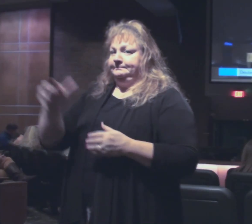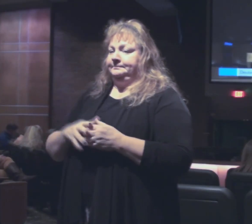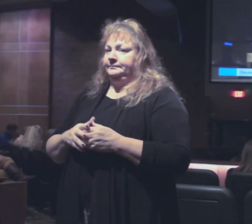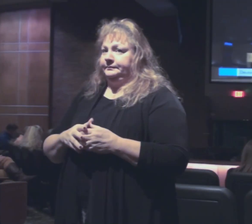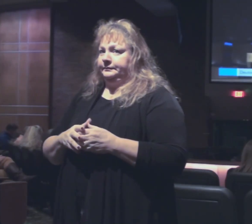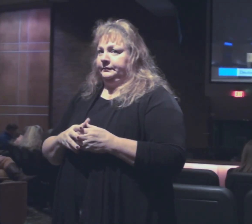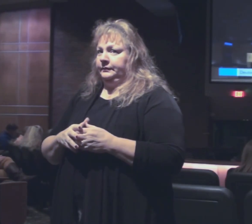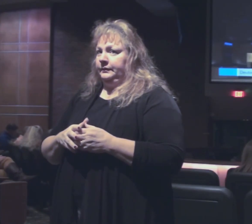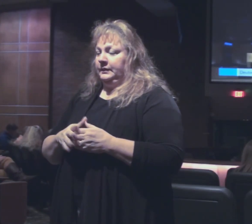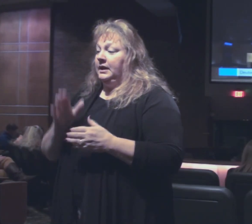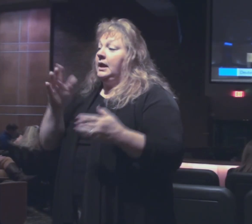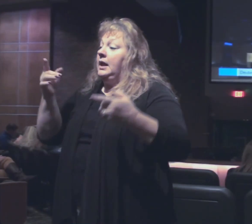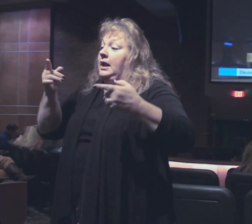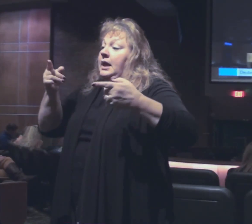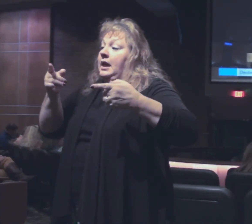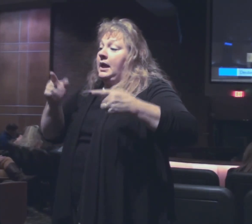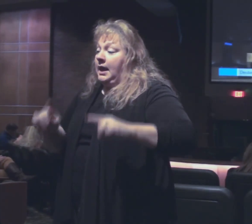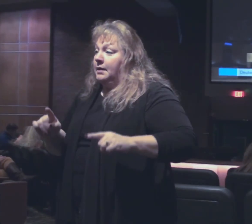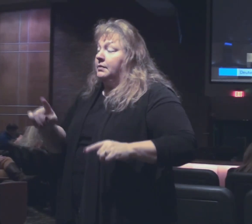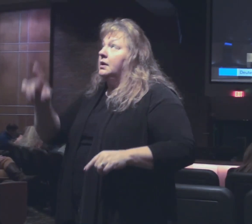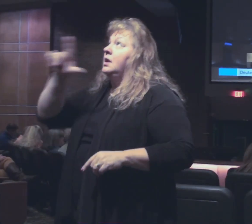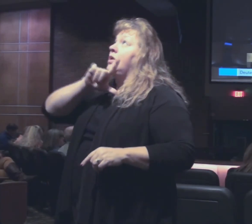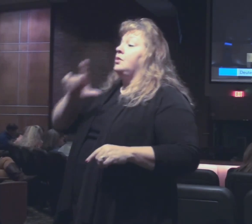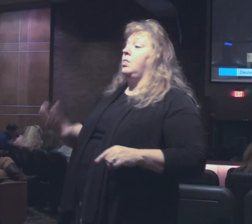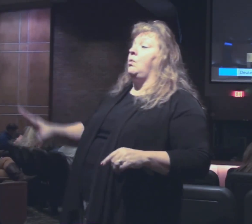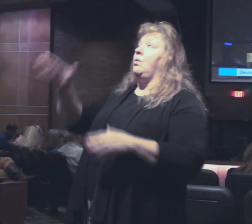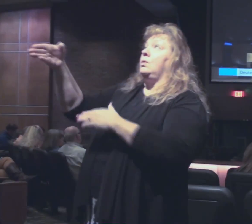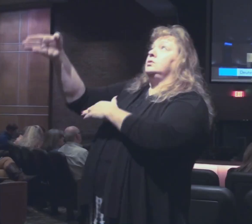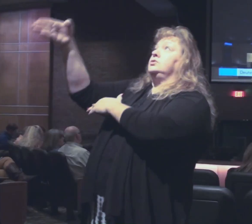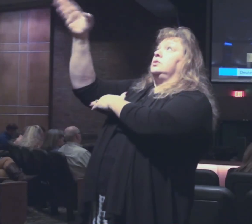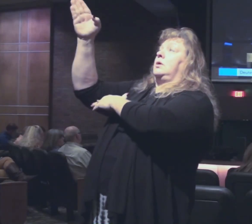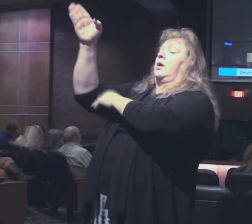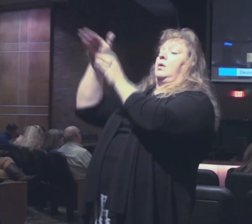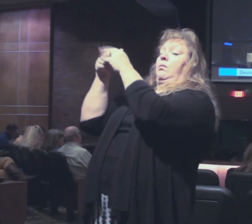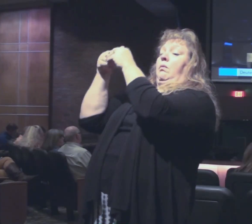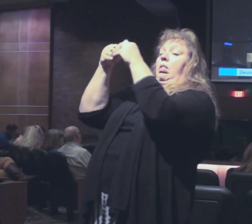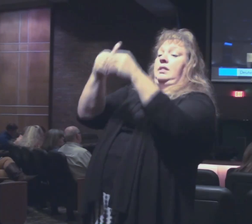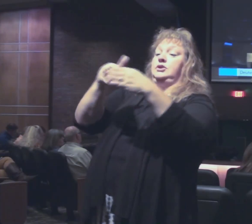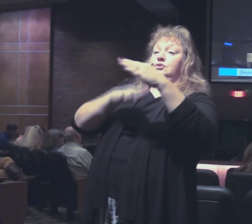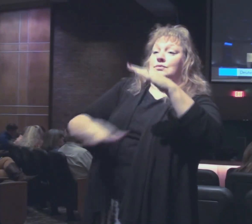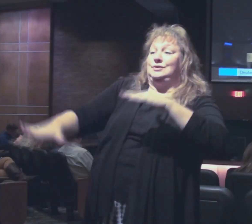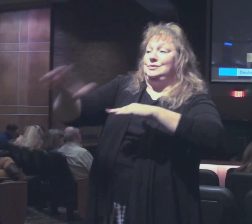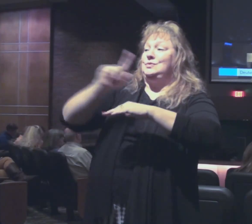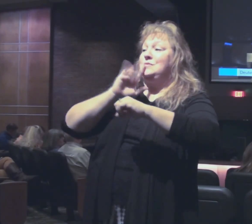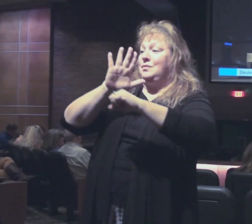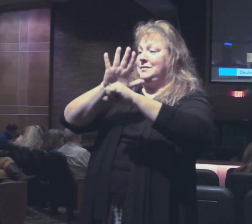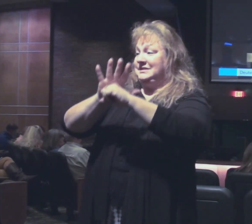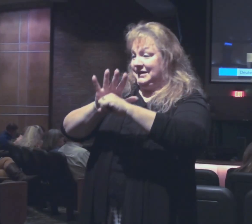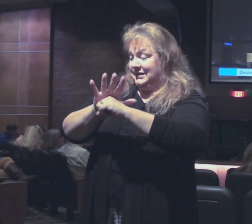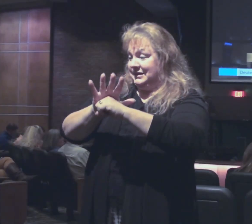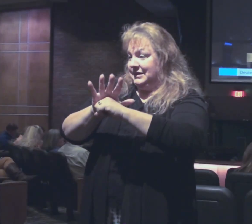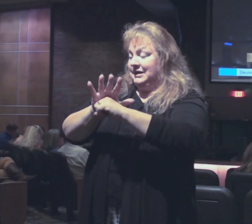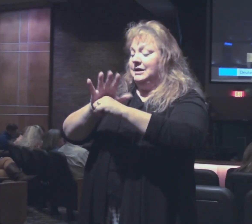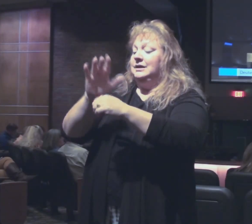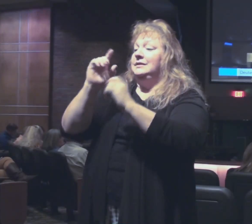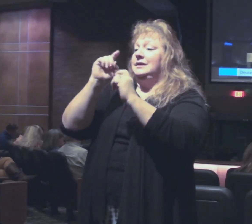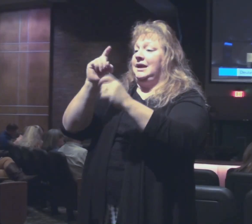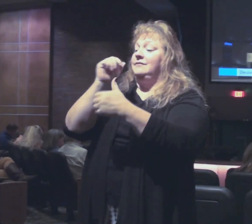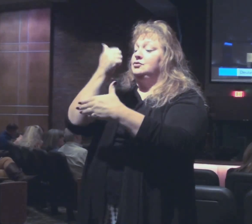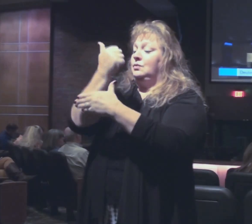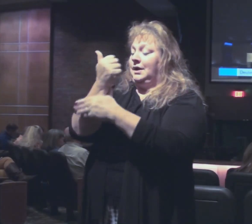Then it shall come about when the Lord your God brings you into the land which he swore to your fathers, Abraham,